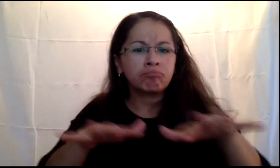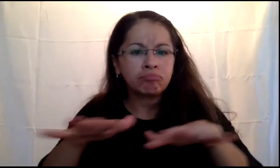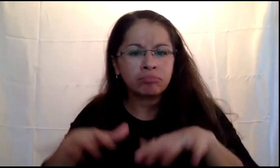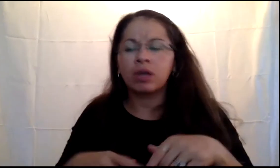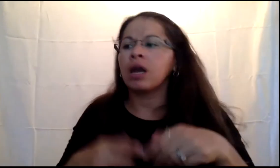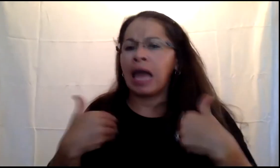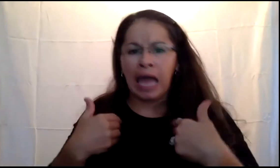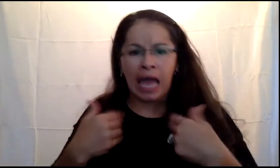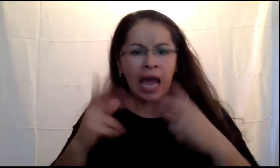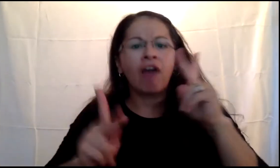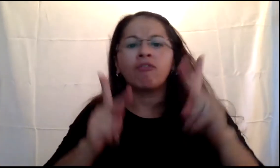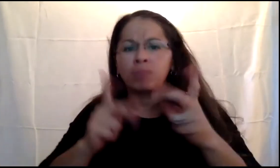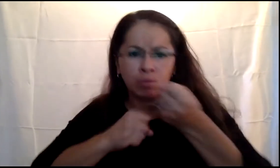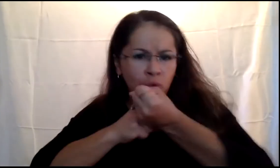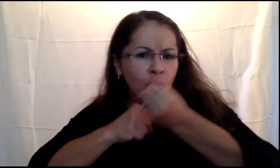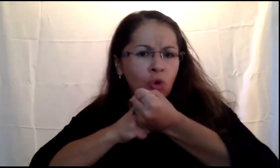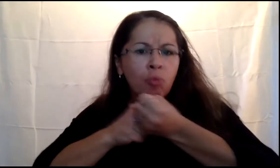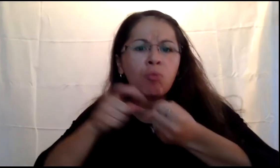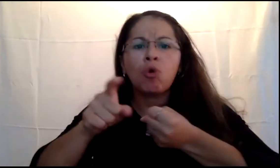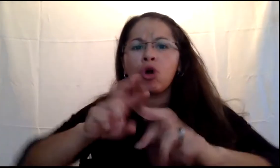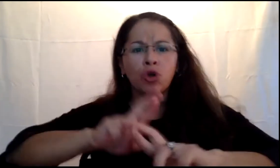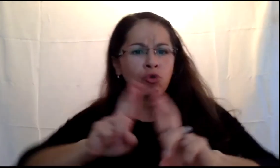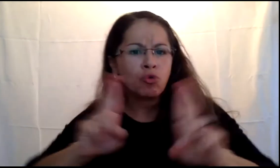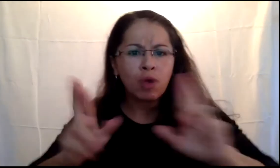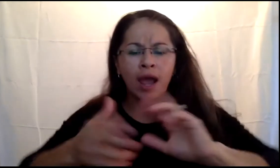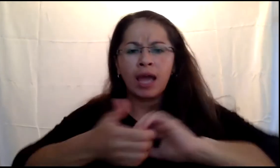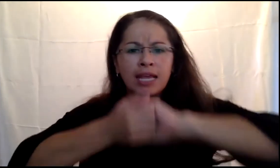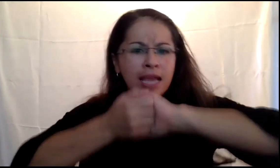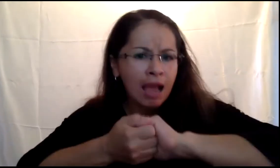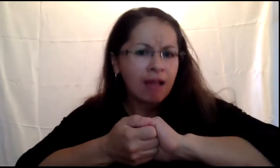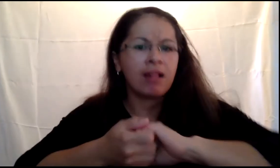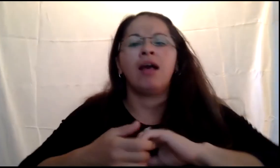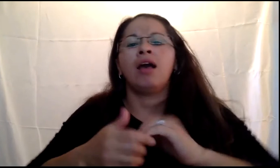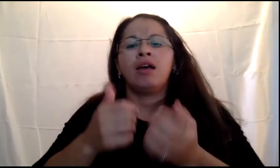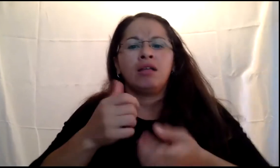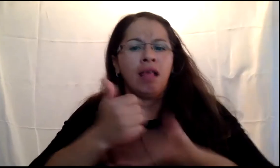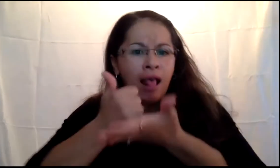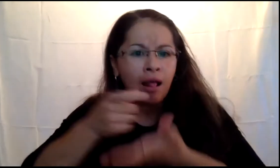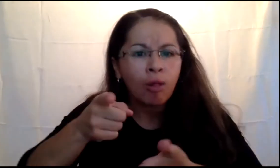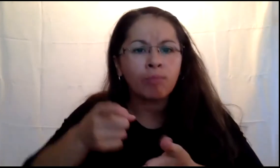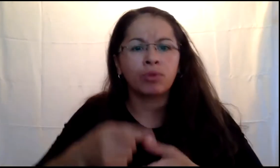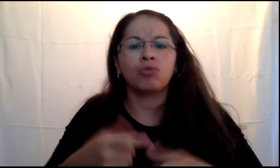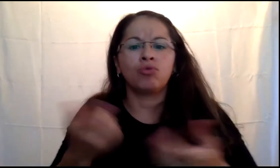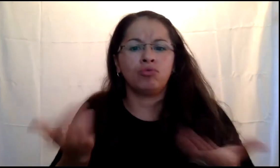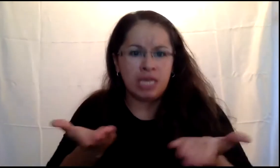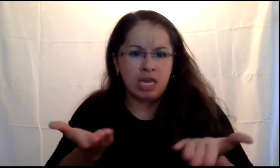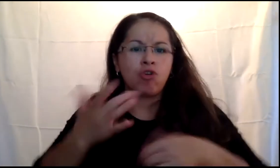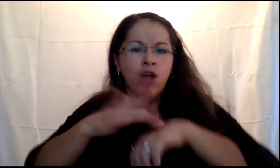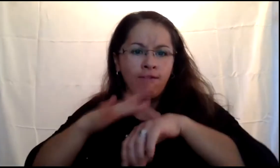for you and standing right next to you. And some of us are on this call right now. So we want you to know that we're available to you as a resource, not just